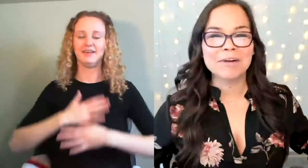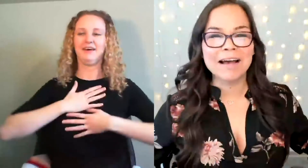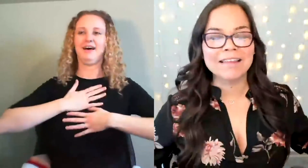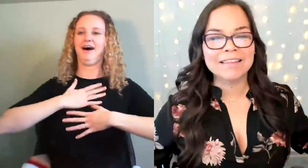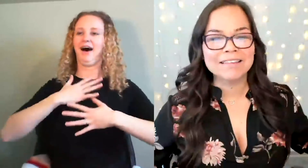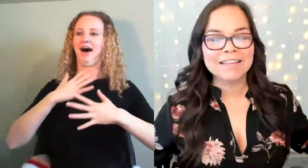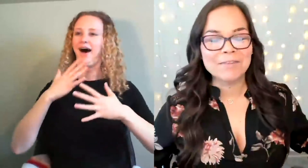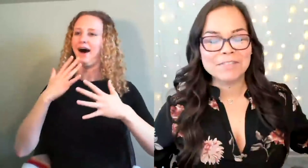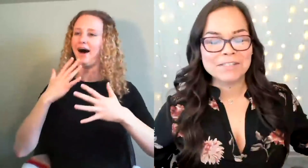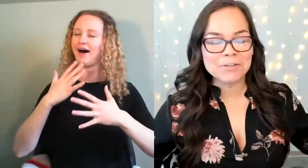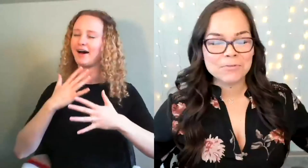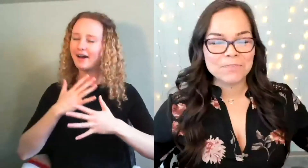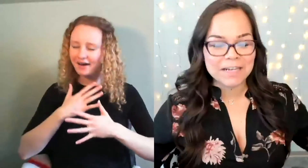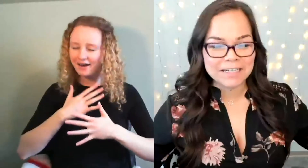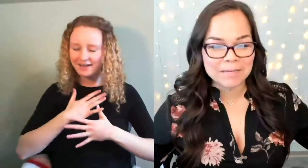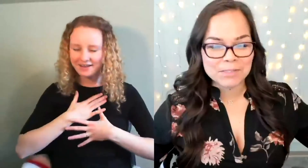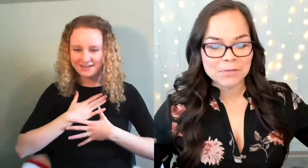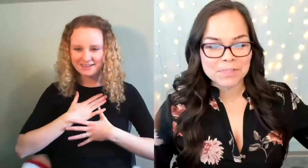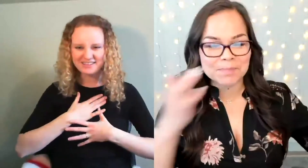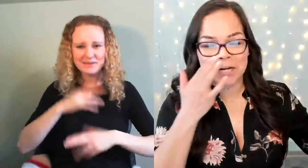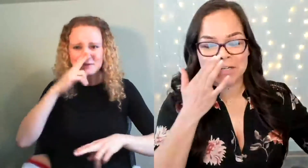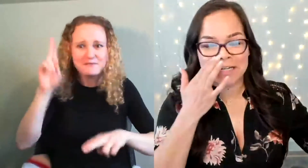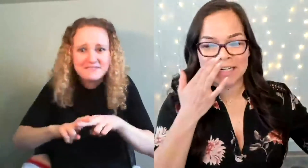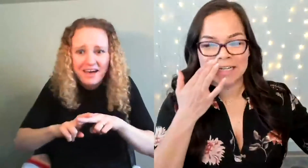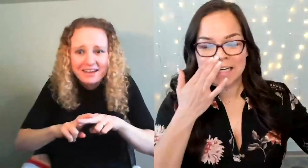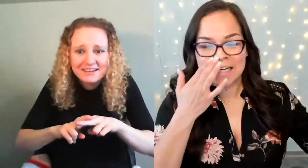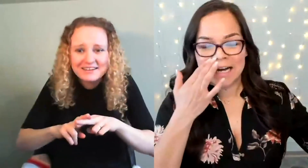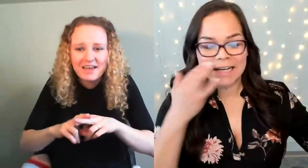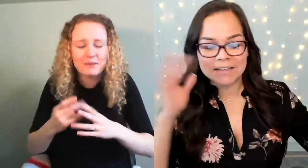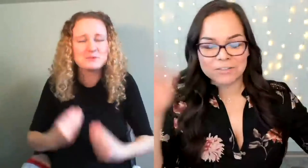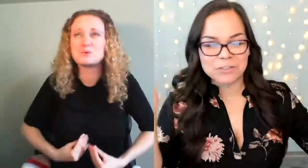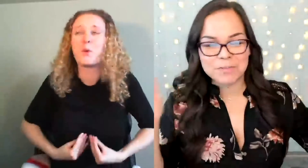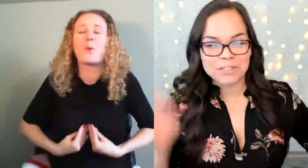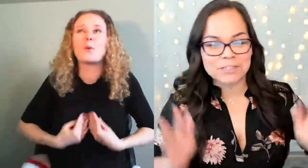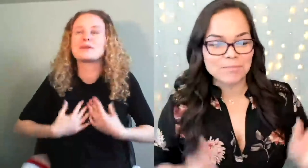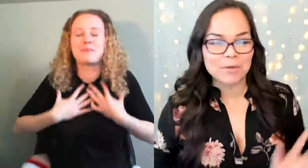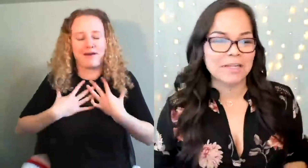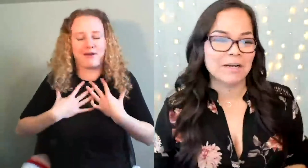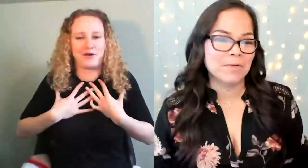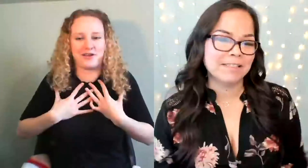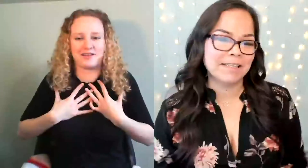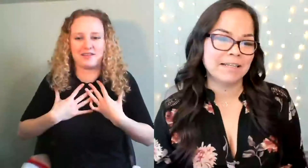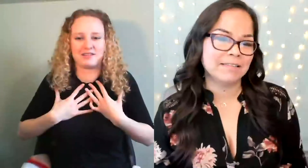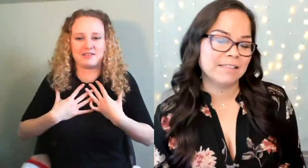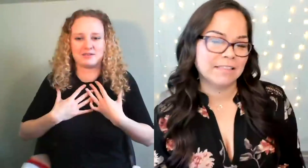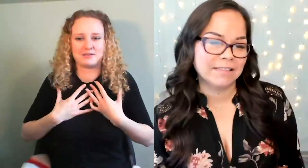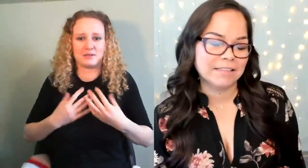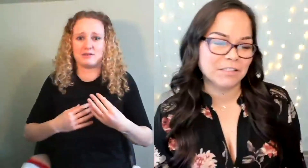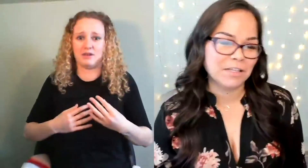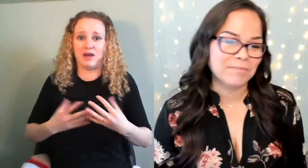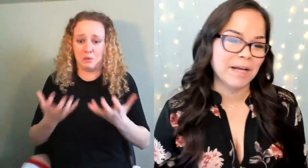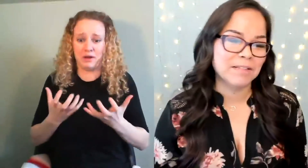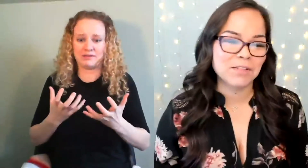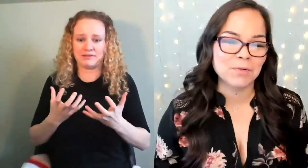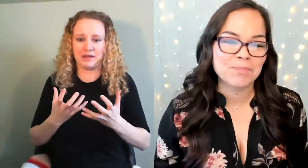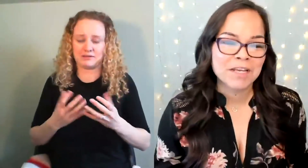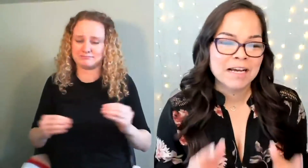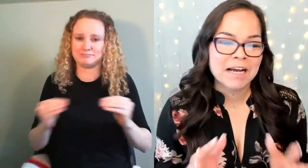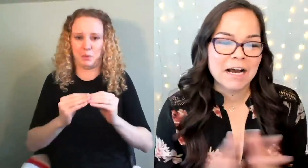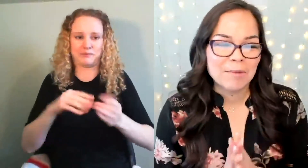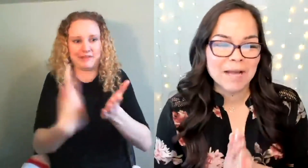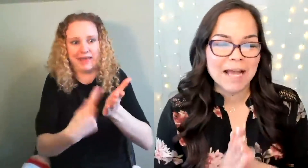Deep breath. That was so fun. I'm so inspired, and there's so much more that I want to say to Chef Ben.